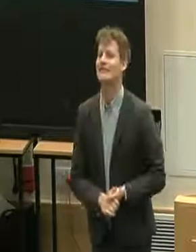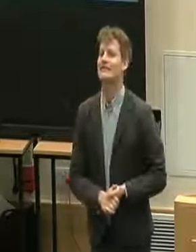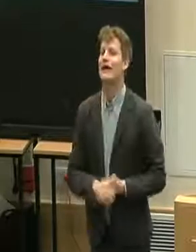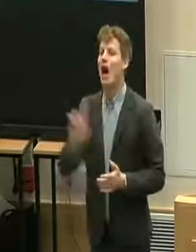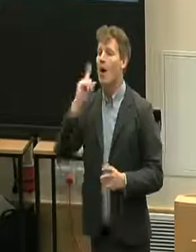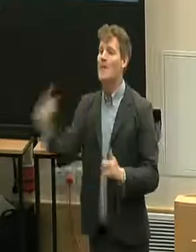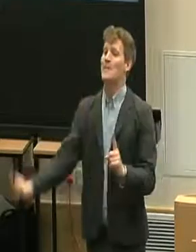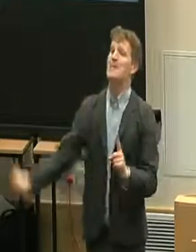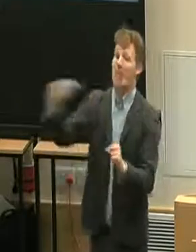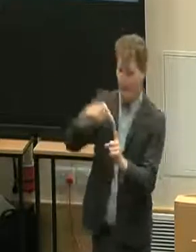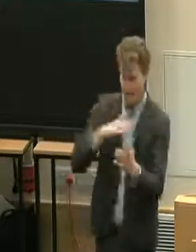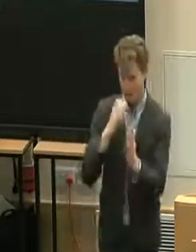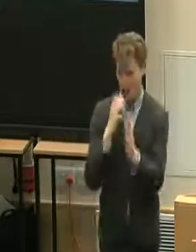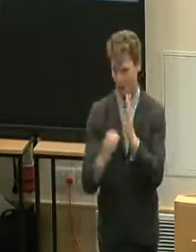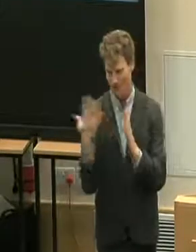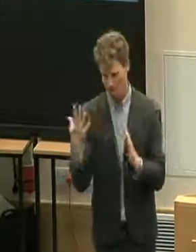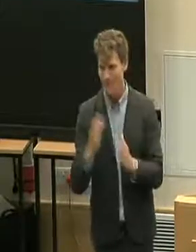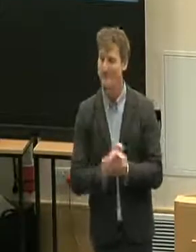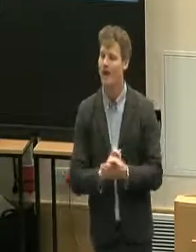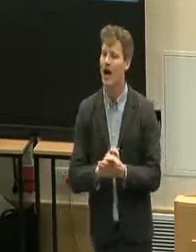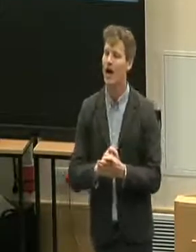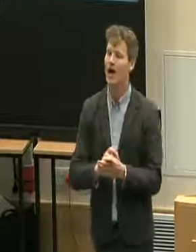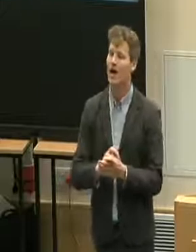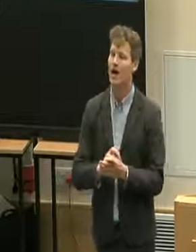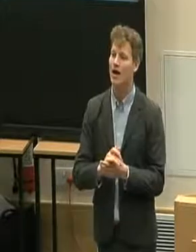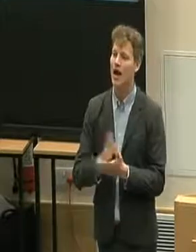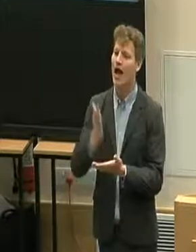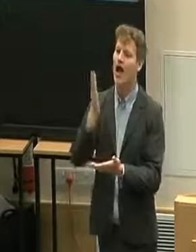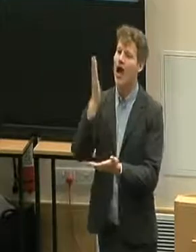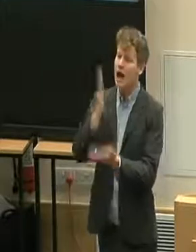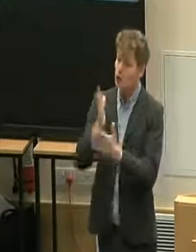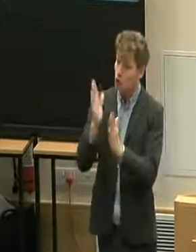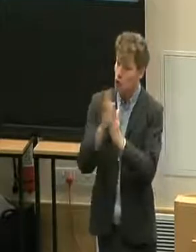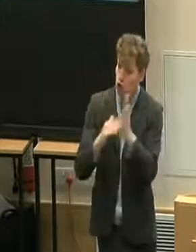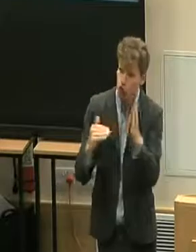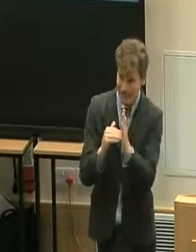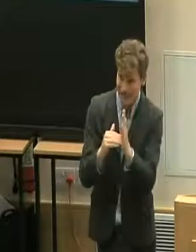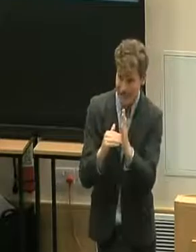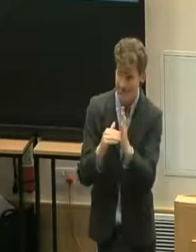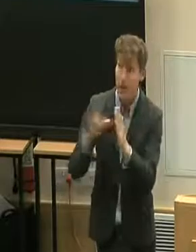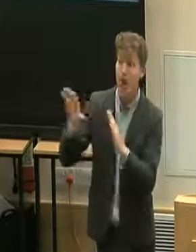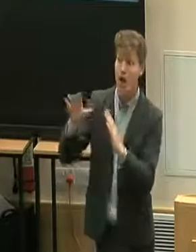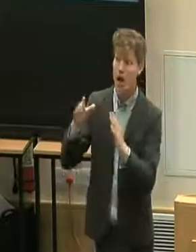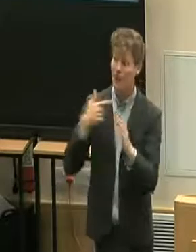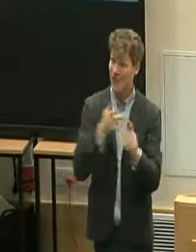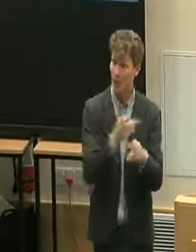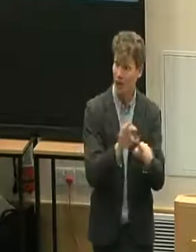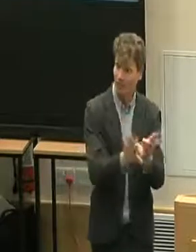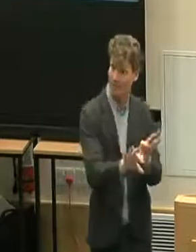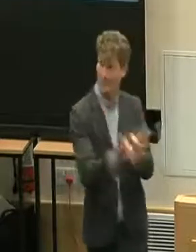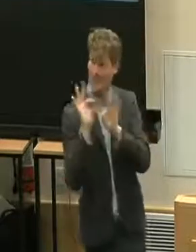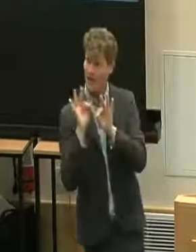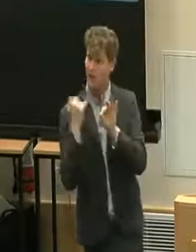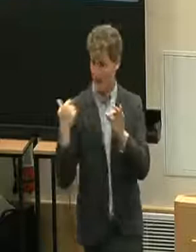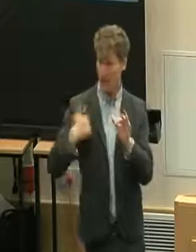to Article 5, actually New Zealand picked the language of Section 15 of the Canadian Charter verbatim